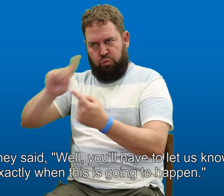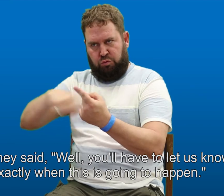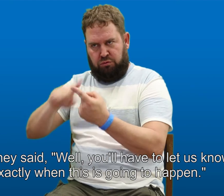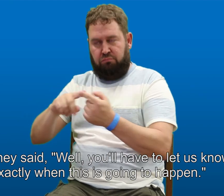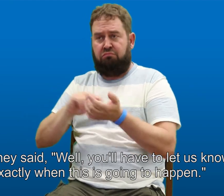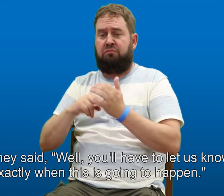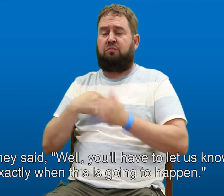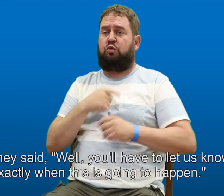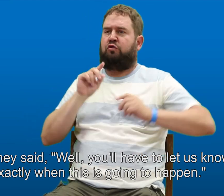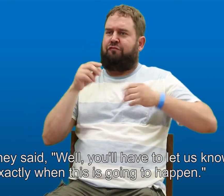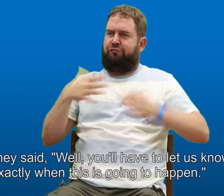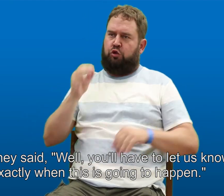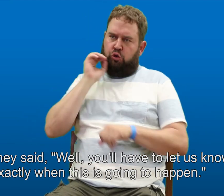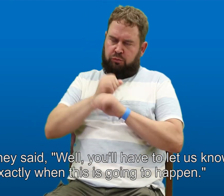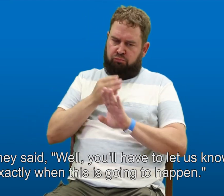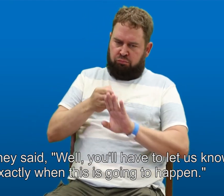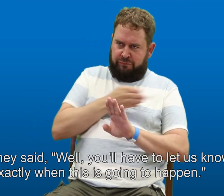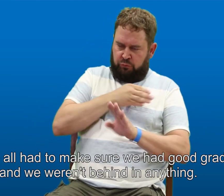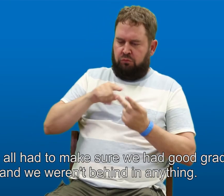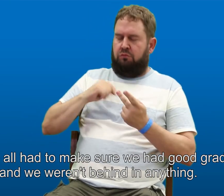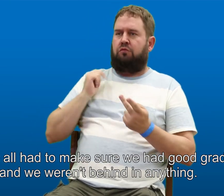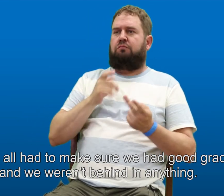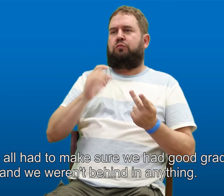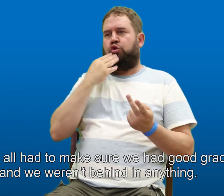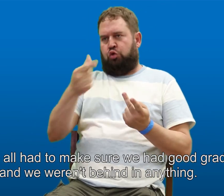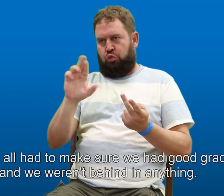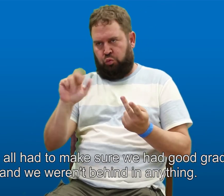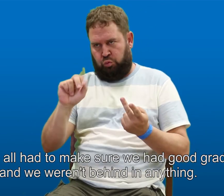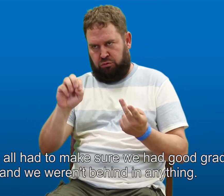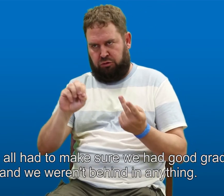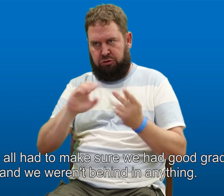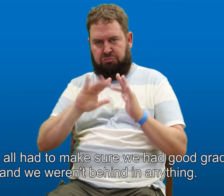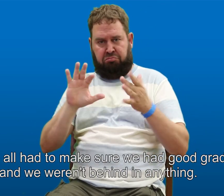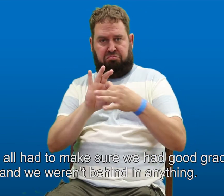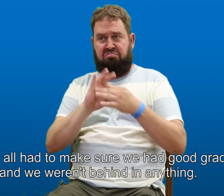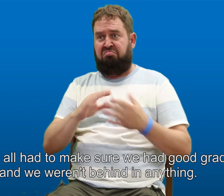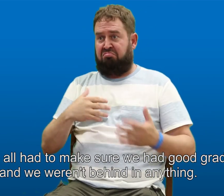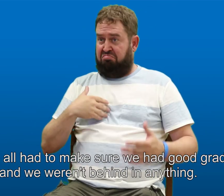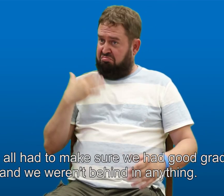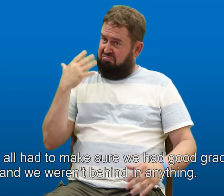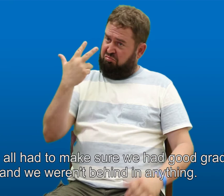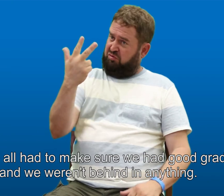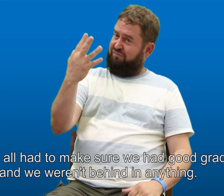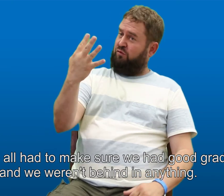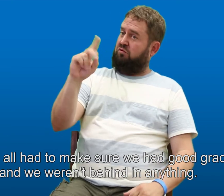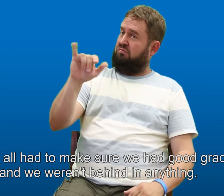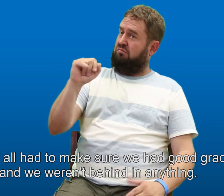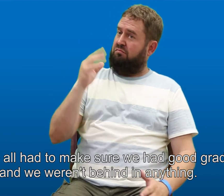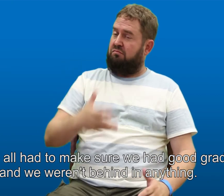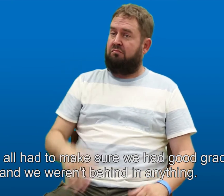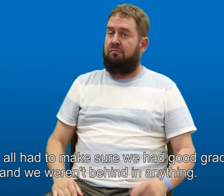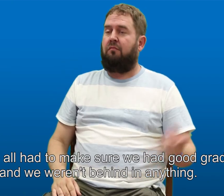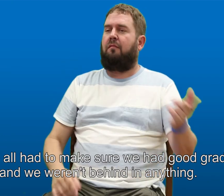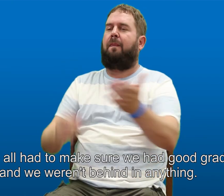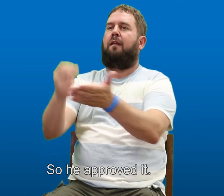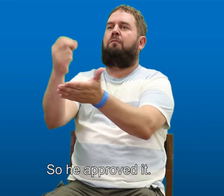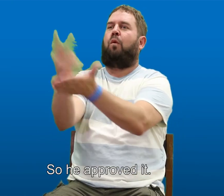when this is going to happen, and so, and we all had to make sure that we had good grades, and that we weren't behind in it, anything, and so he, uh,